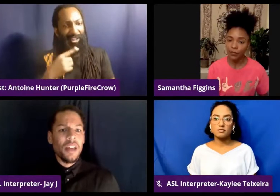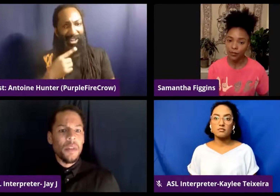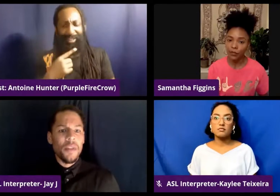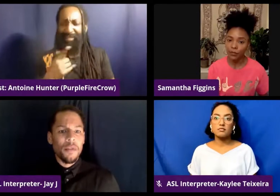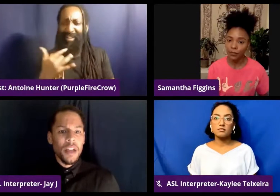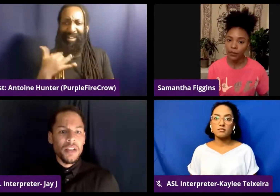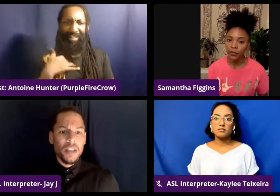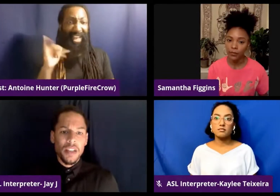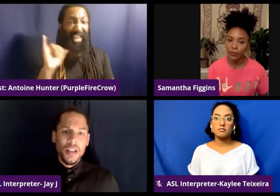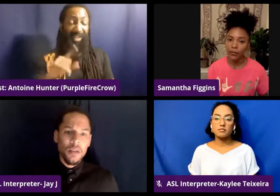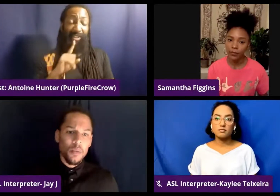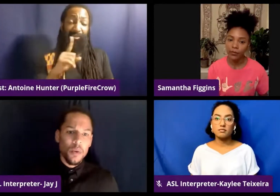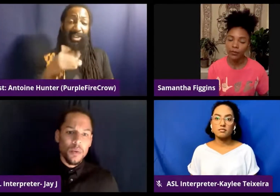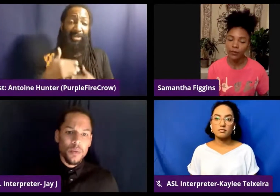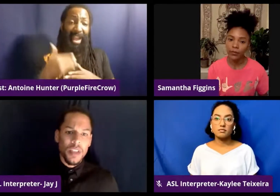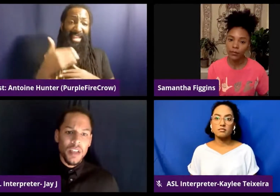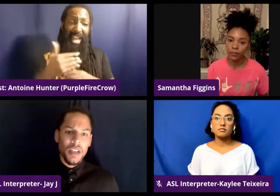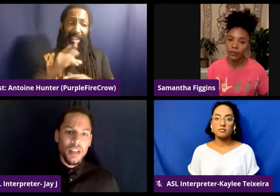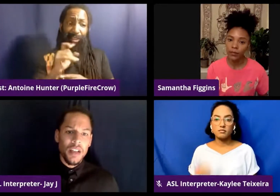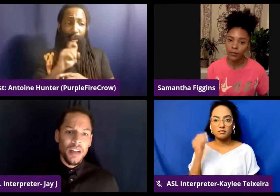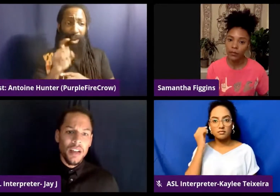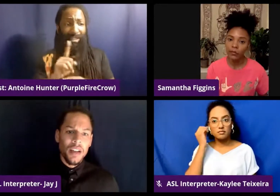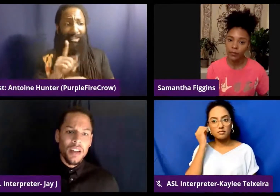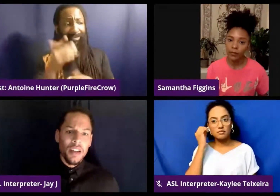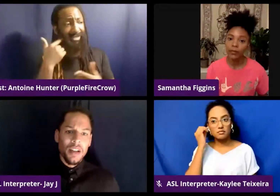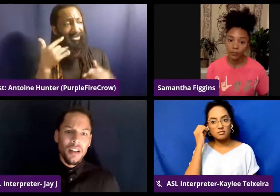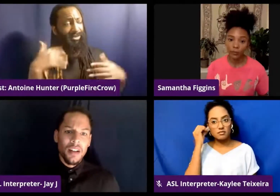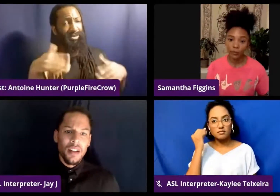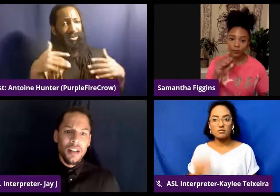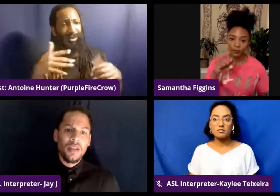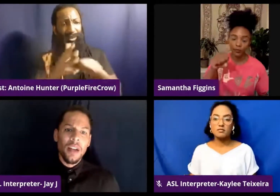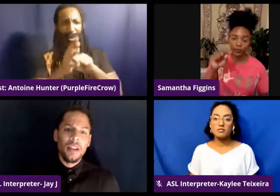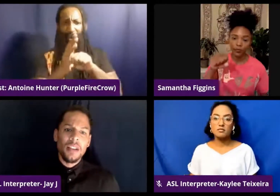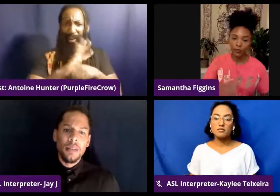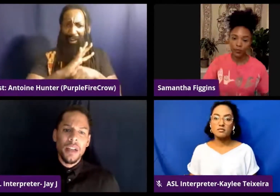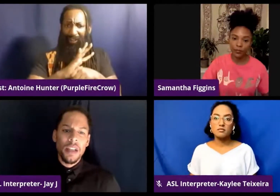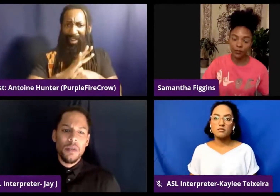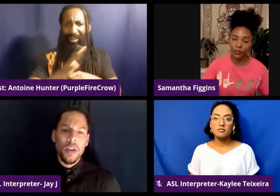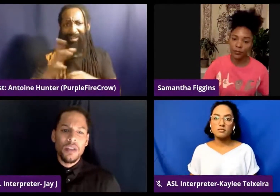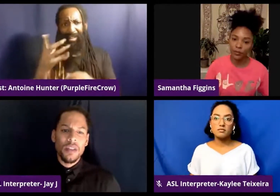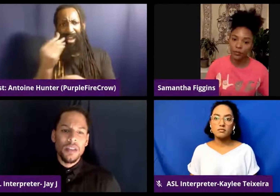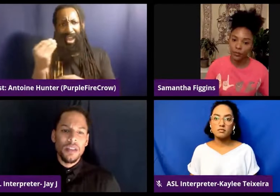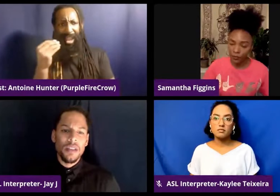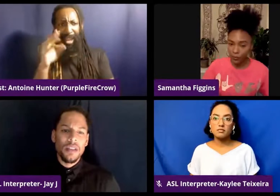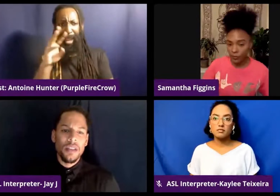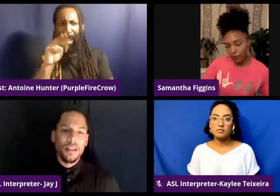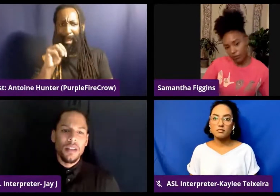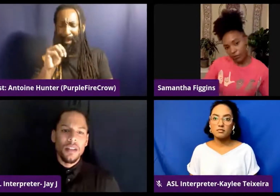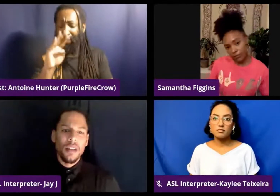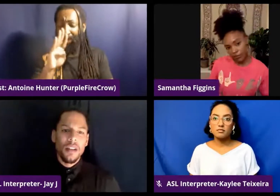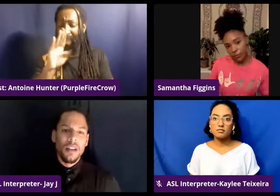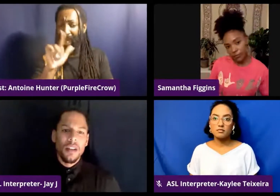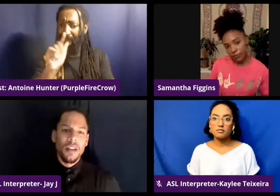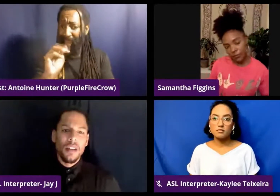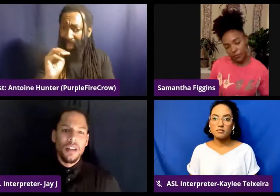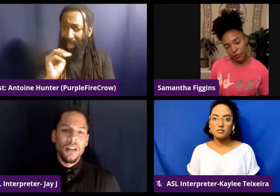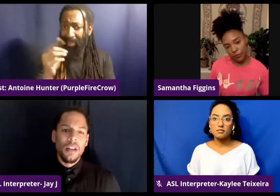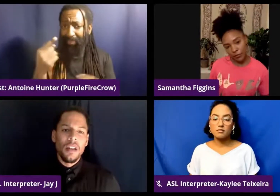was the same information that the hearing viewer was getting. So that leads to my next question.